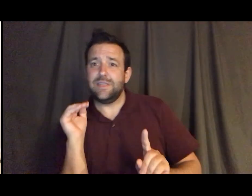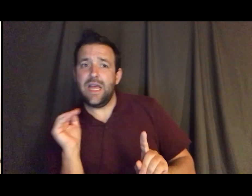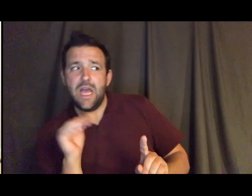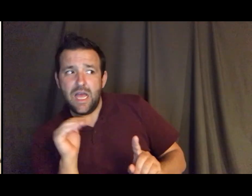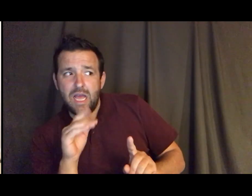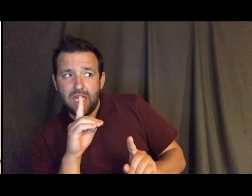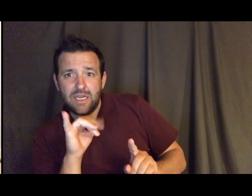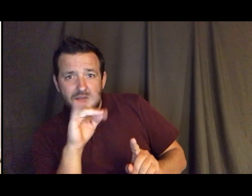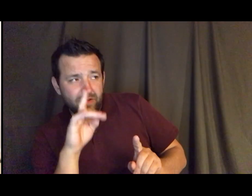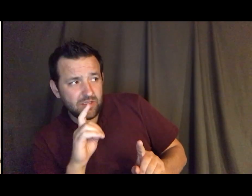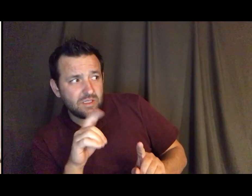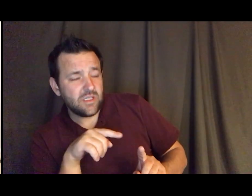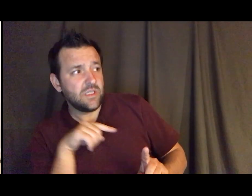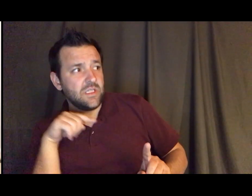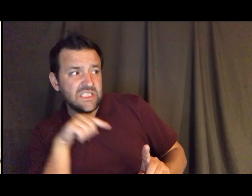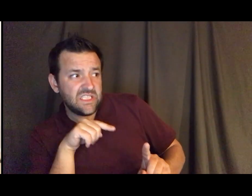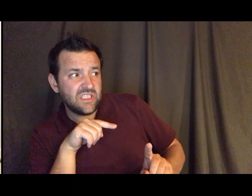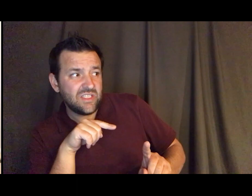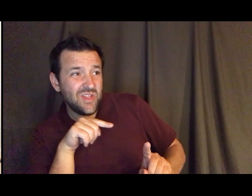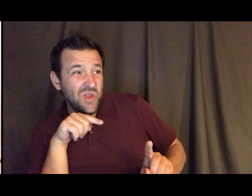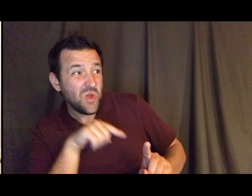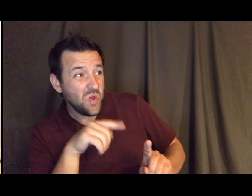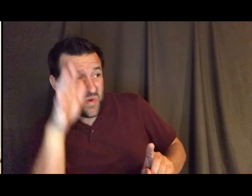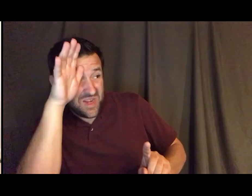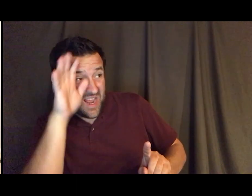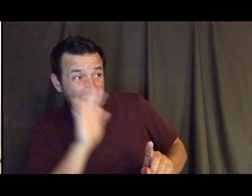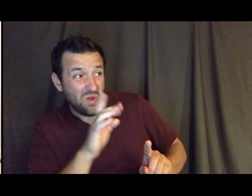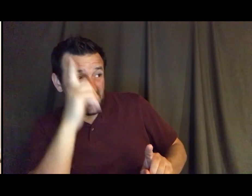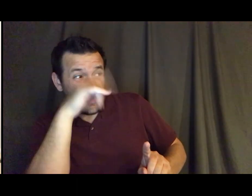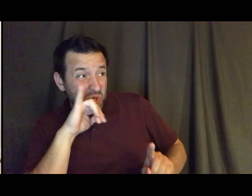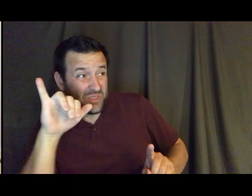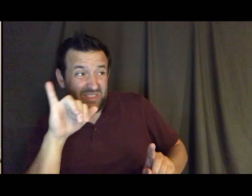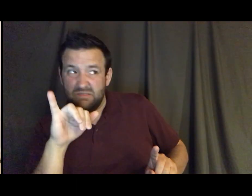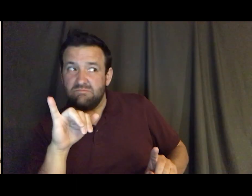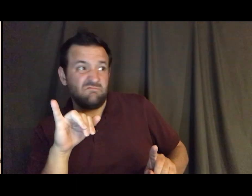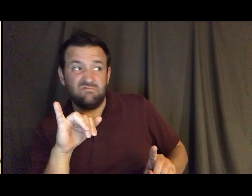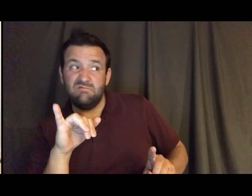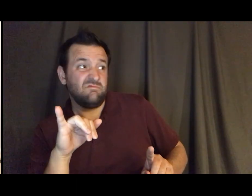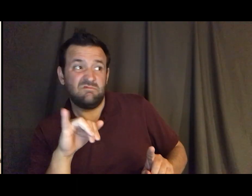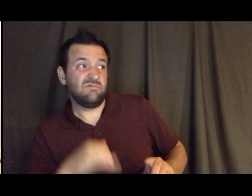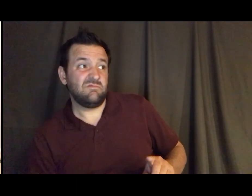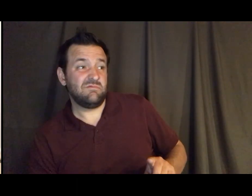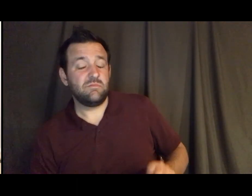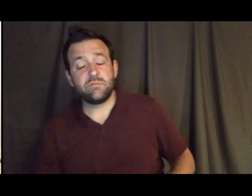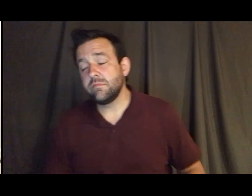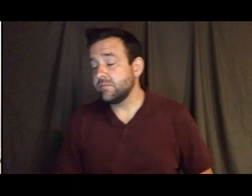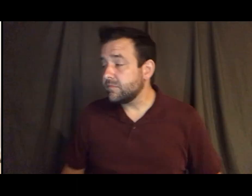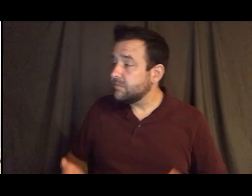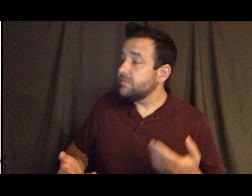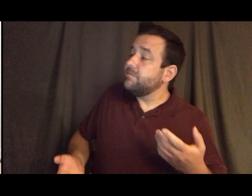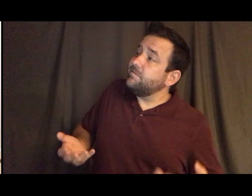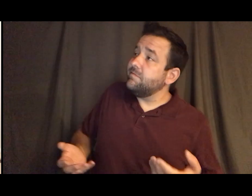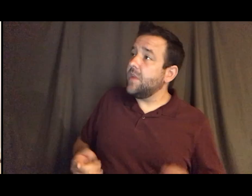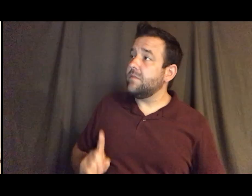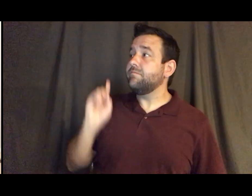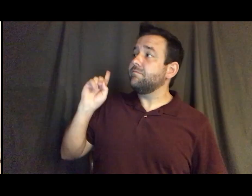you don't look very much like your father." "Well," said David, "I'm adopted." "Oh,"